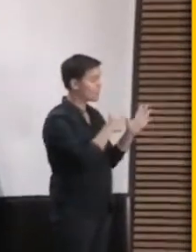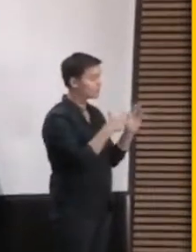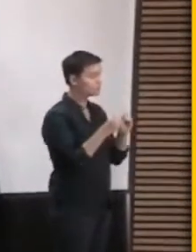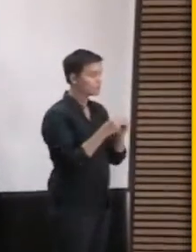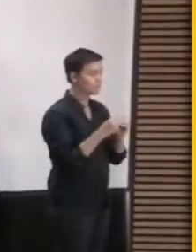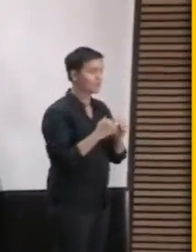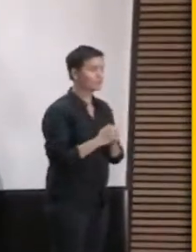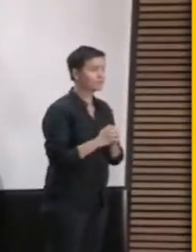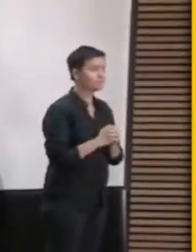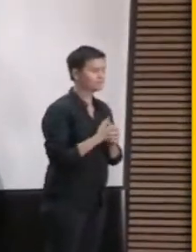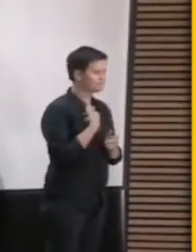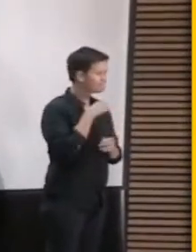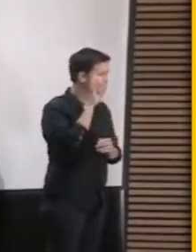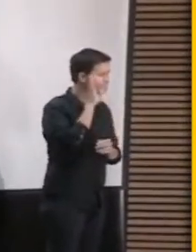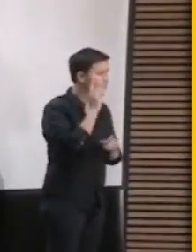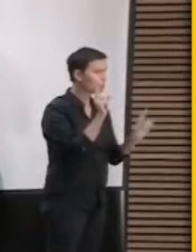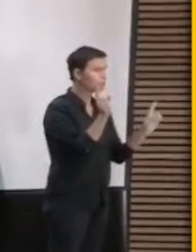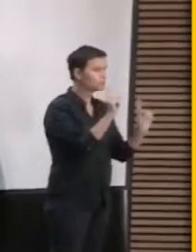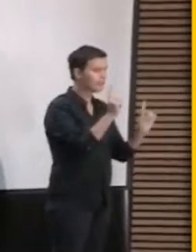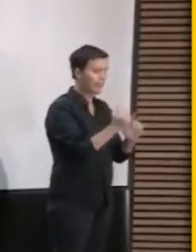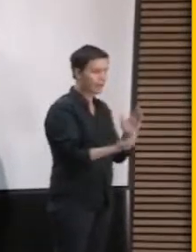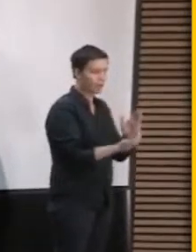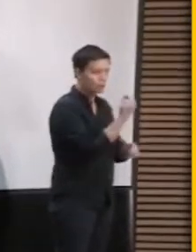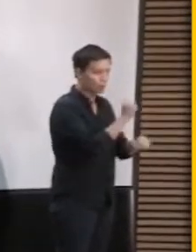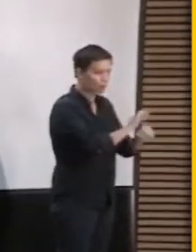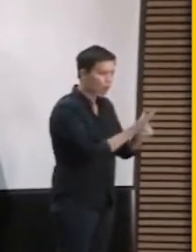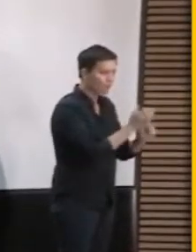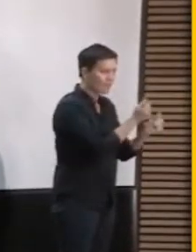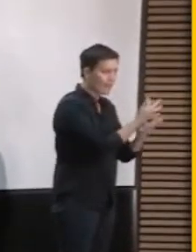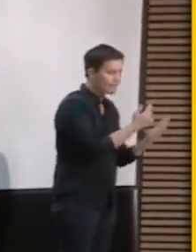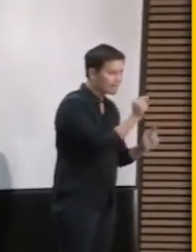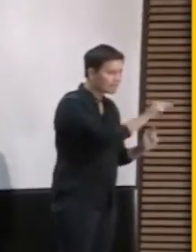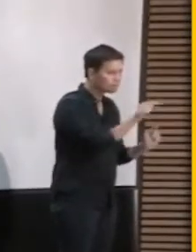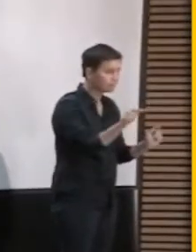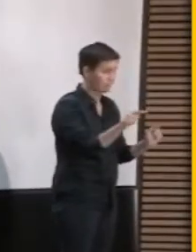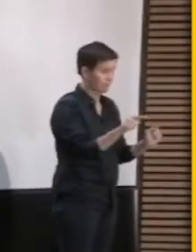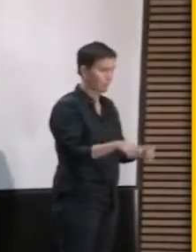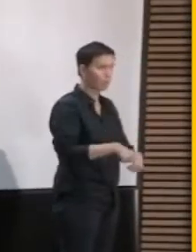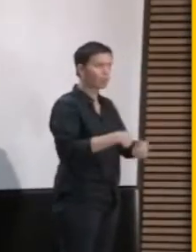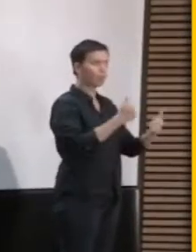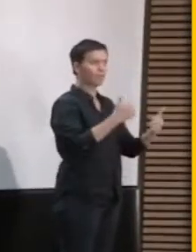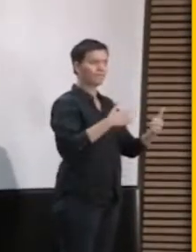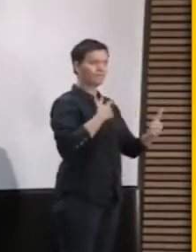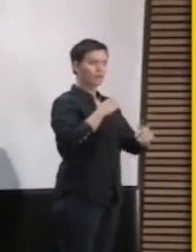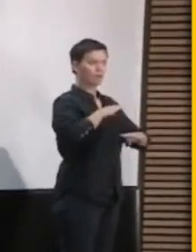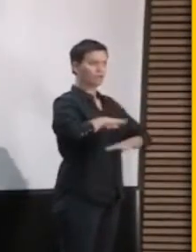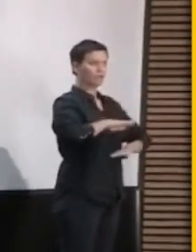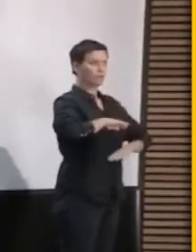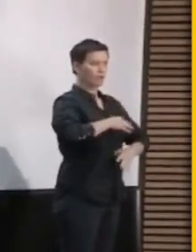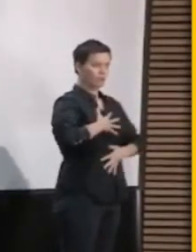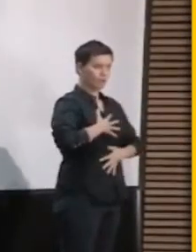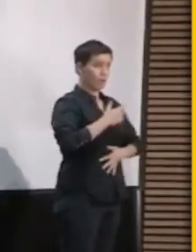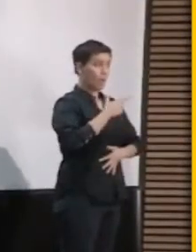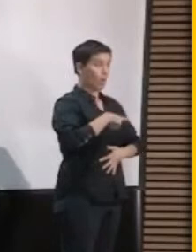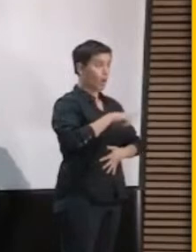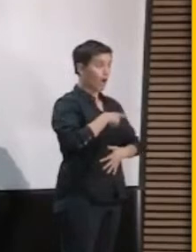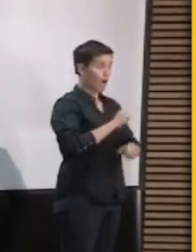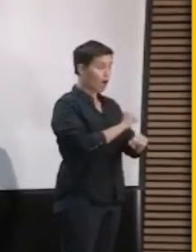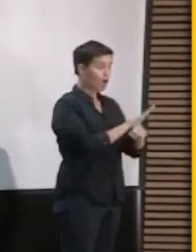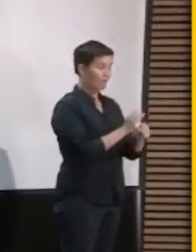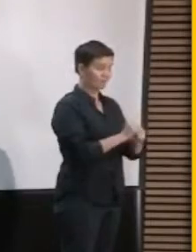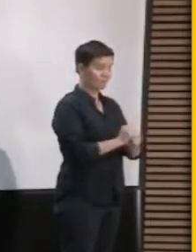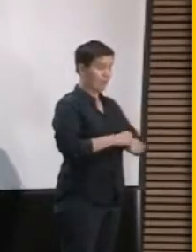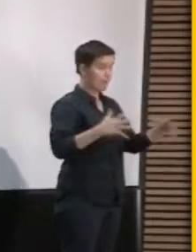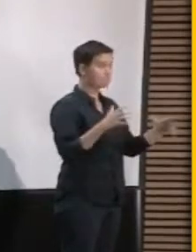are encouraging. At this stage, we are not seeing a surge in community cases. We have not seen any new